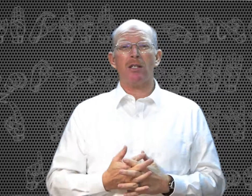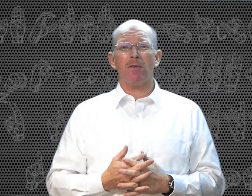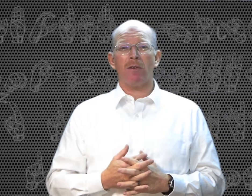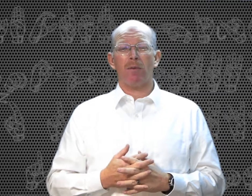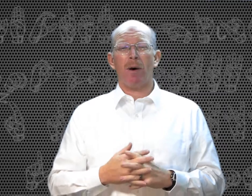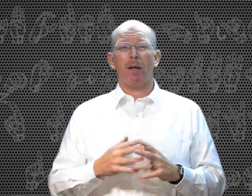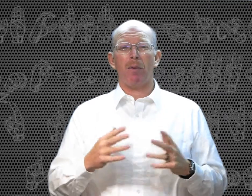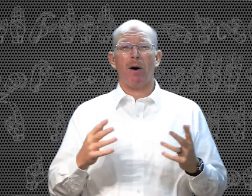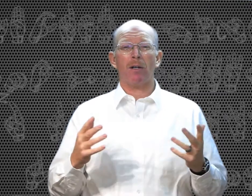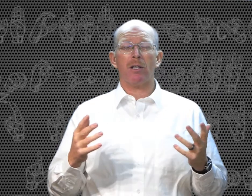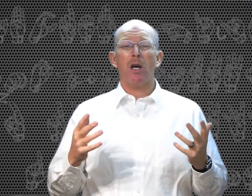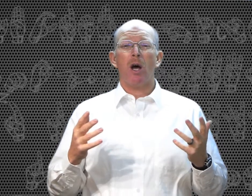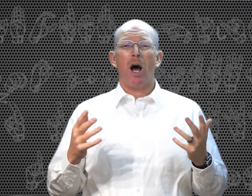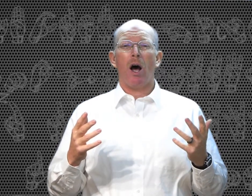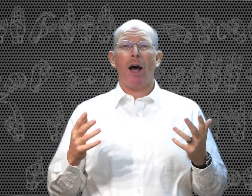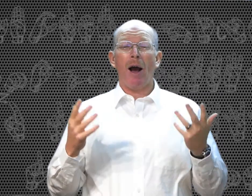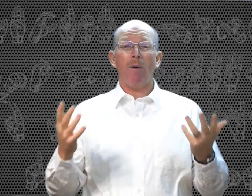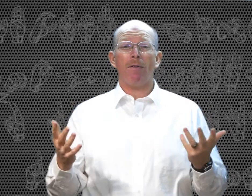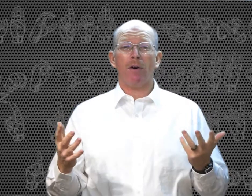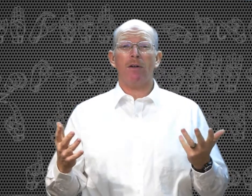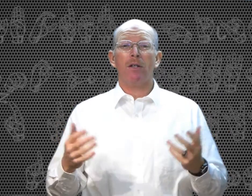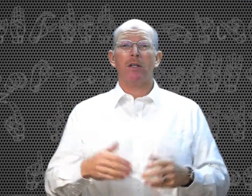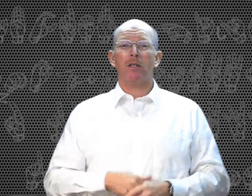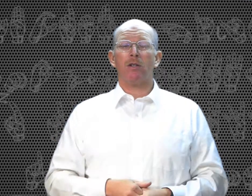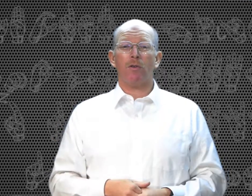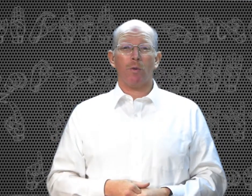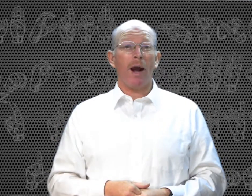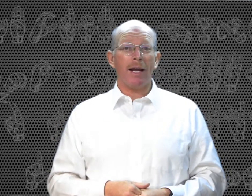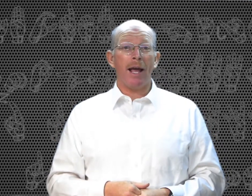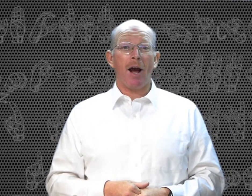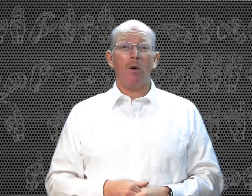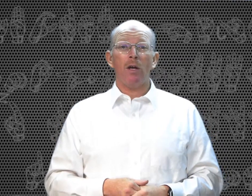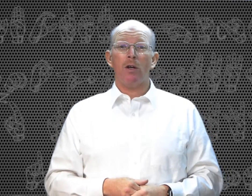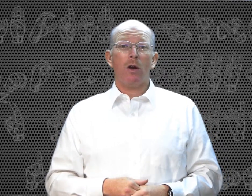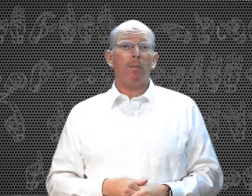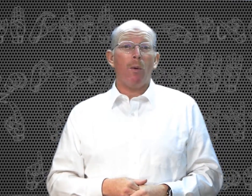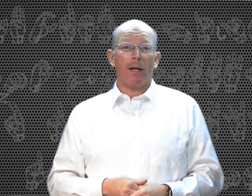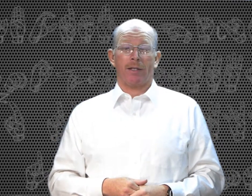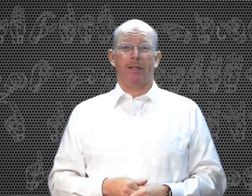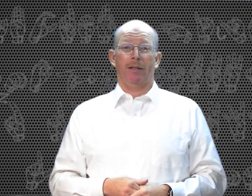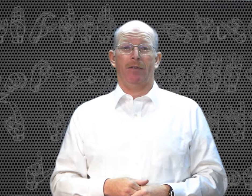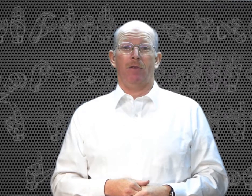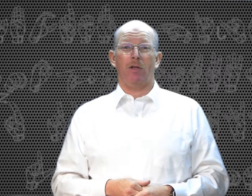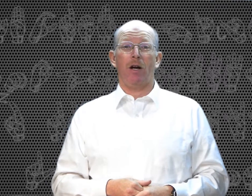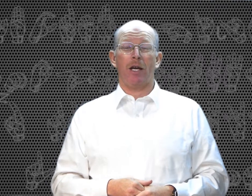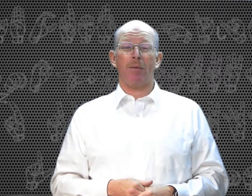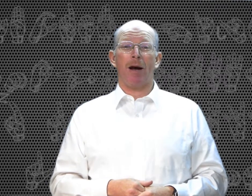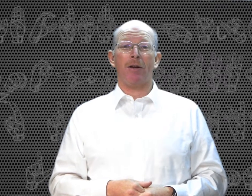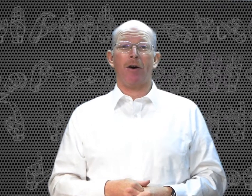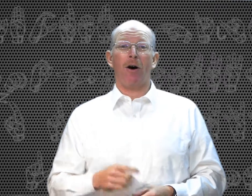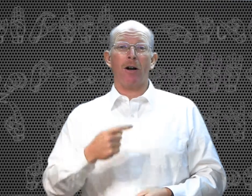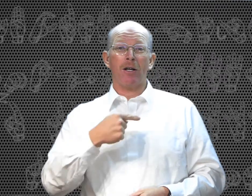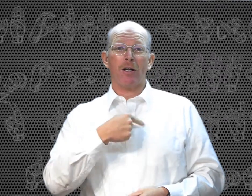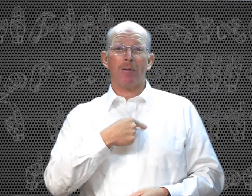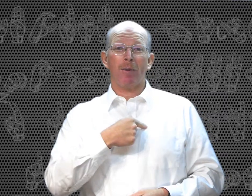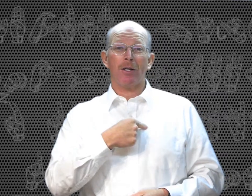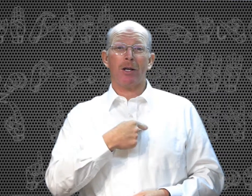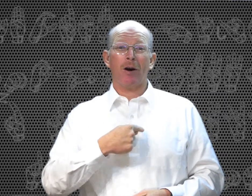of different body parts. However, just for right now, you can point. If you're talking about your heart, you point to your